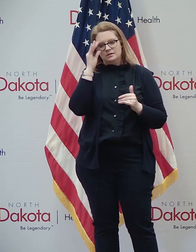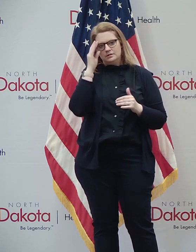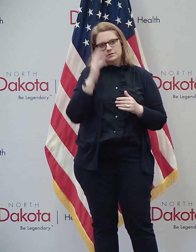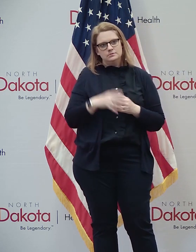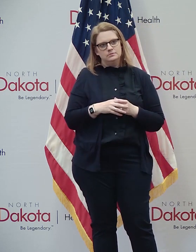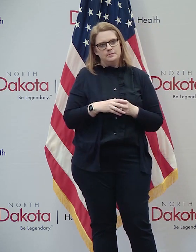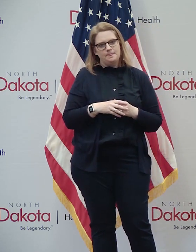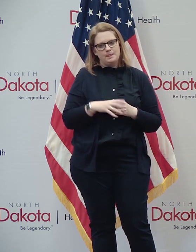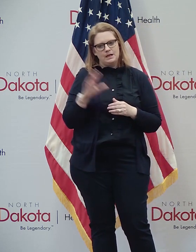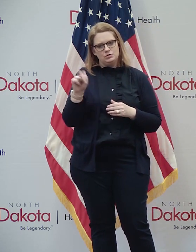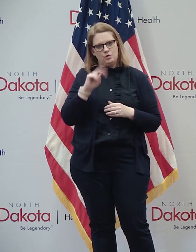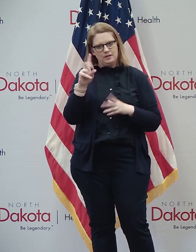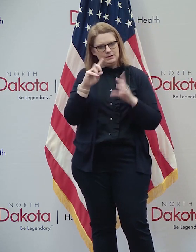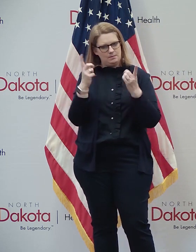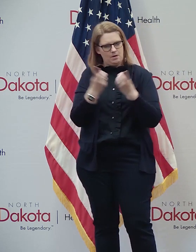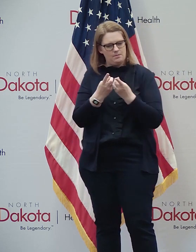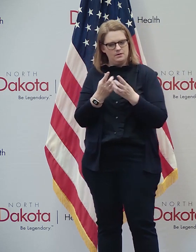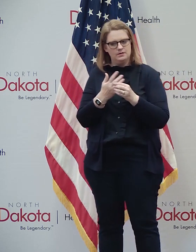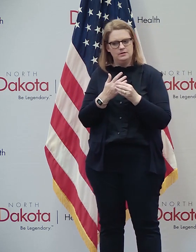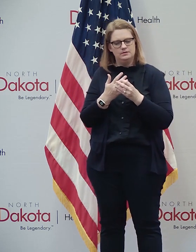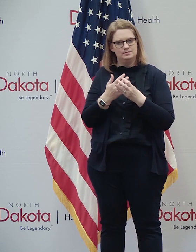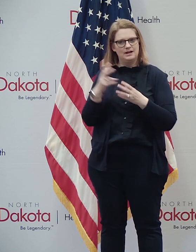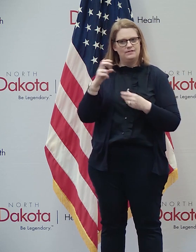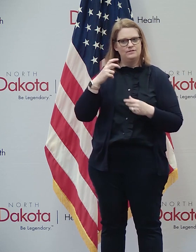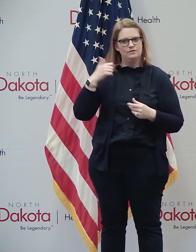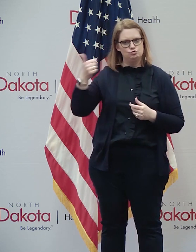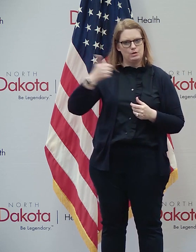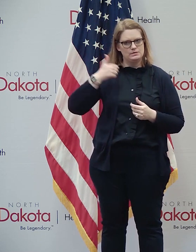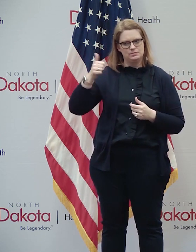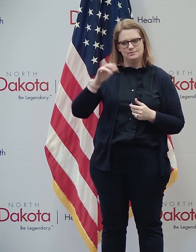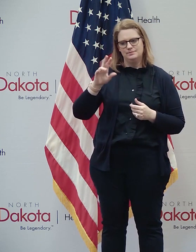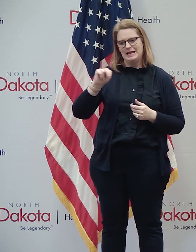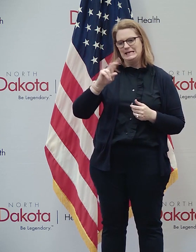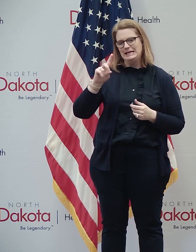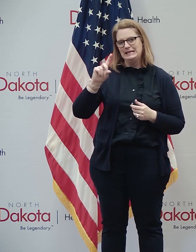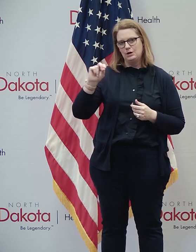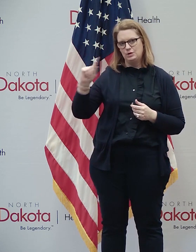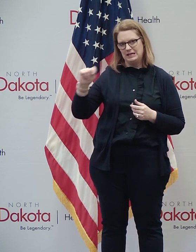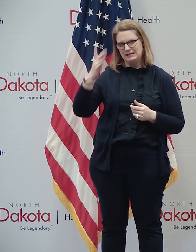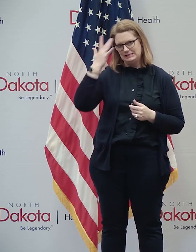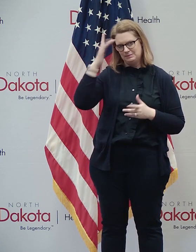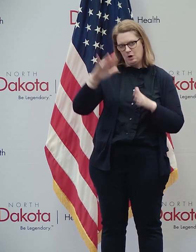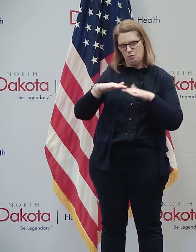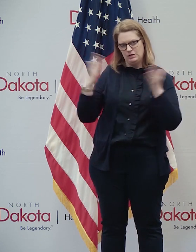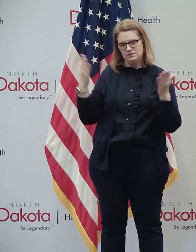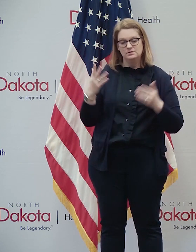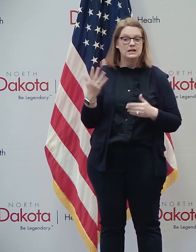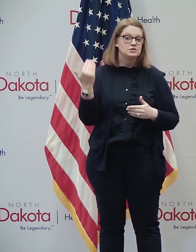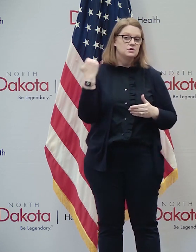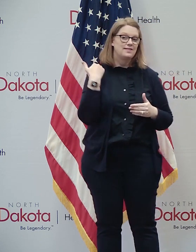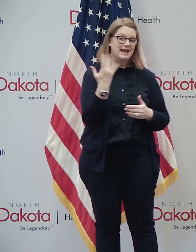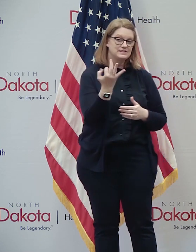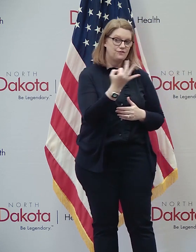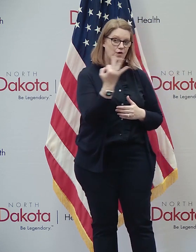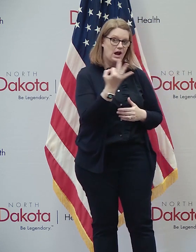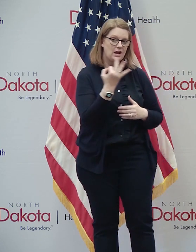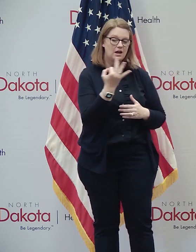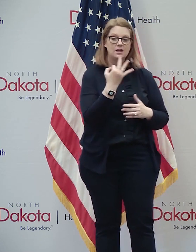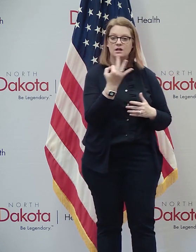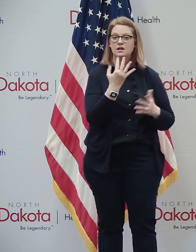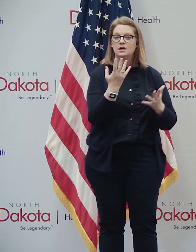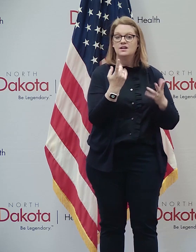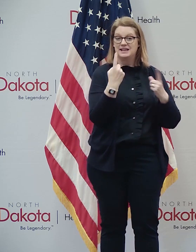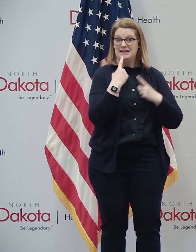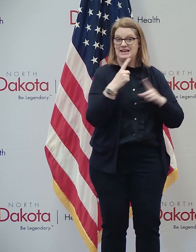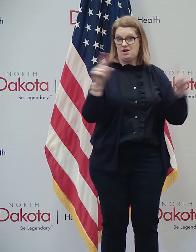to North Dakota Department of Transportation, Smart Restart. We announced on Friday that they were going to be